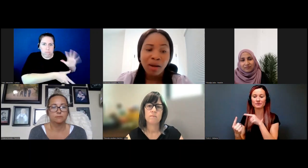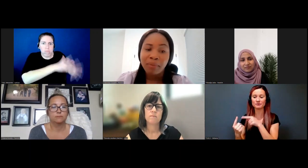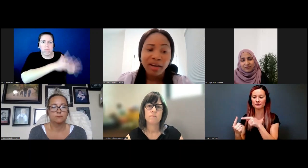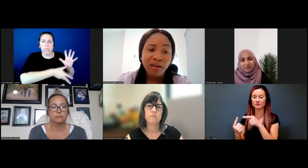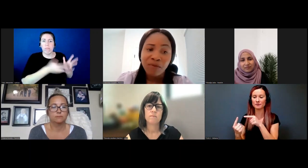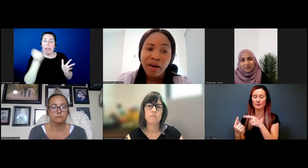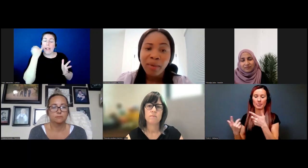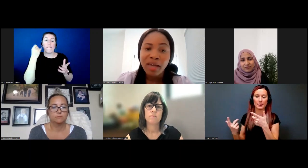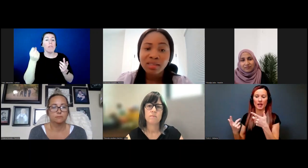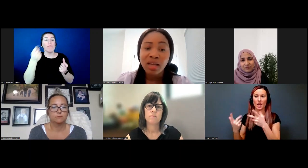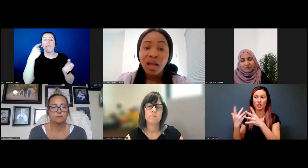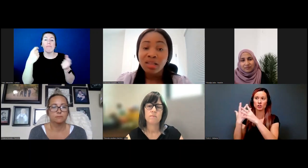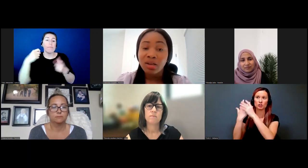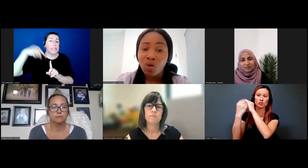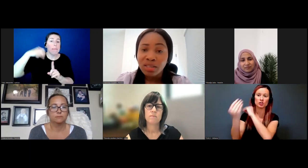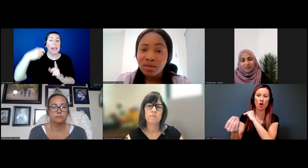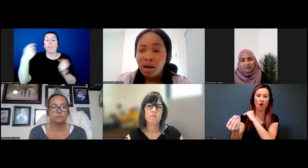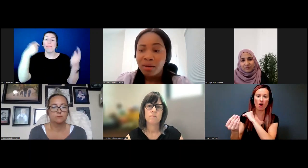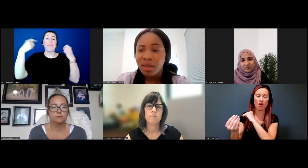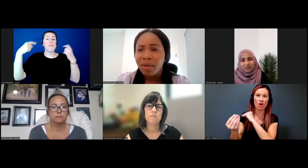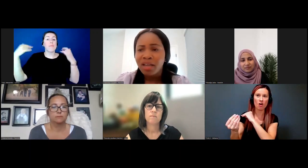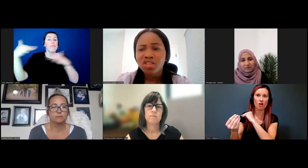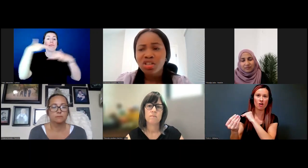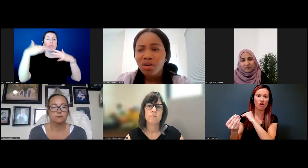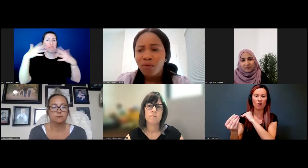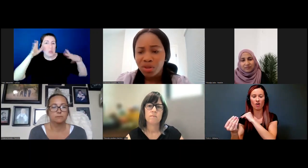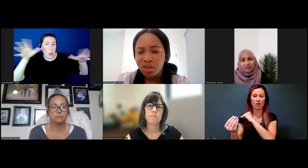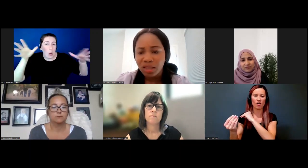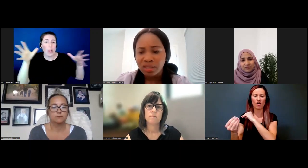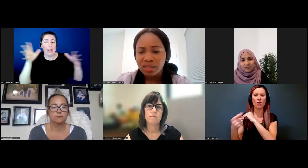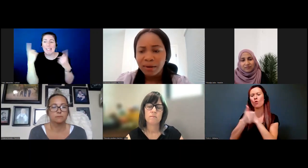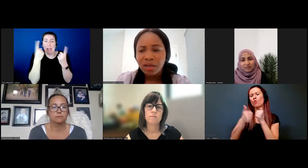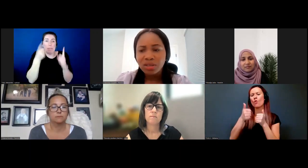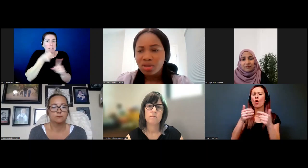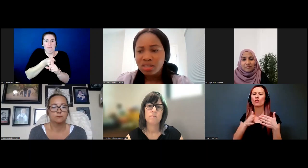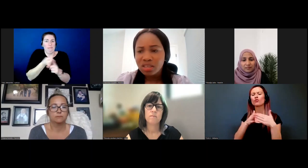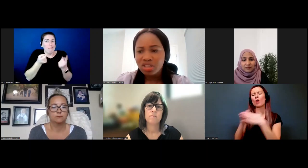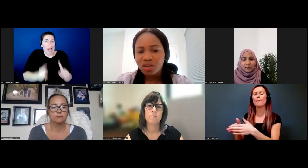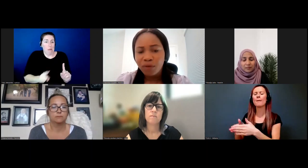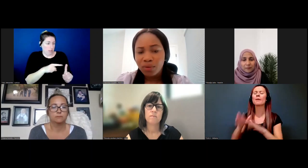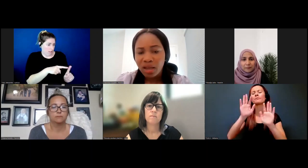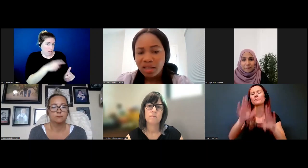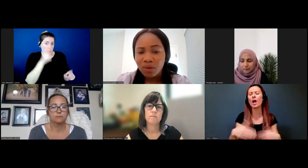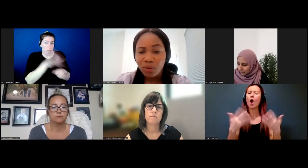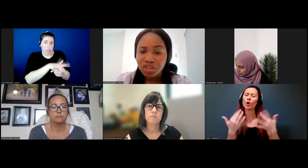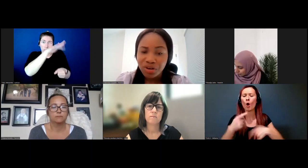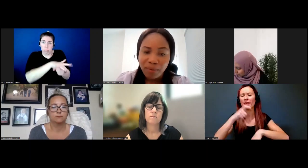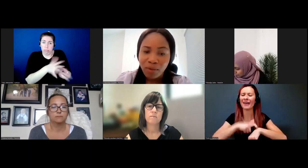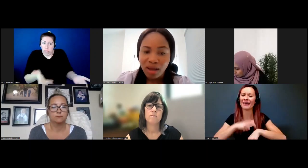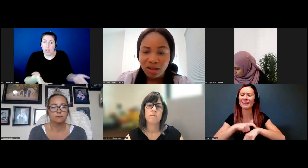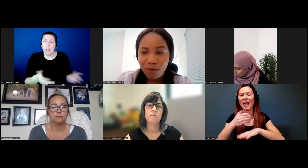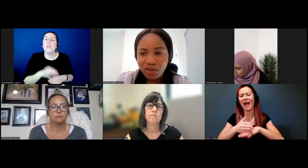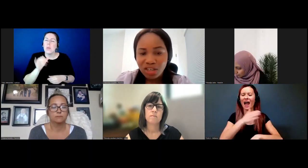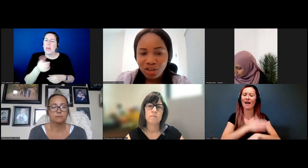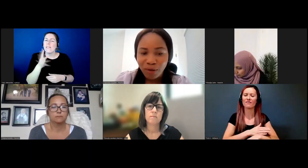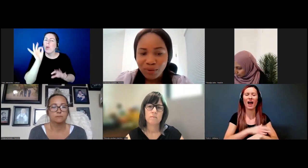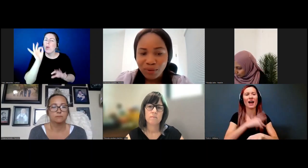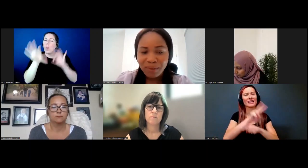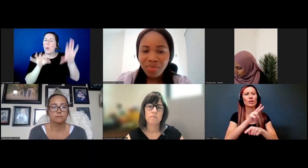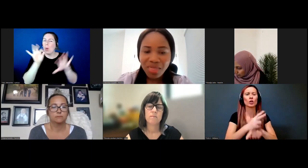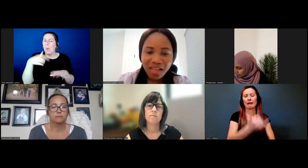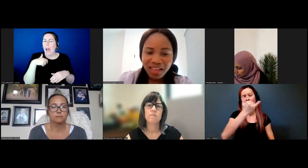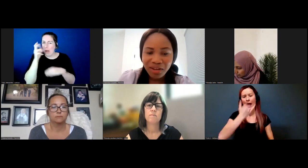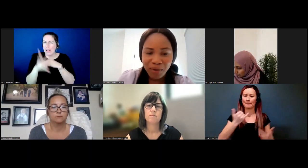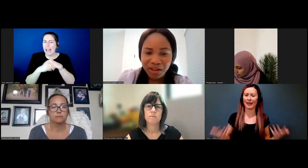overstimulated probably by the environment, the noise around them, and just a lot of other things. So this is just a few things, and we'll be sharing more as the conversation